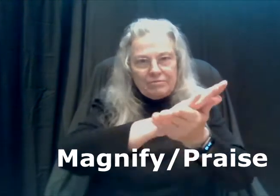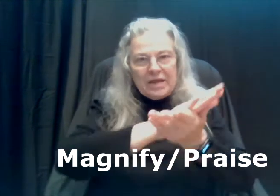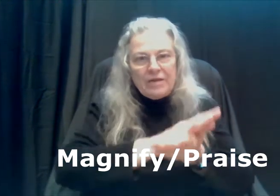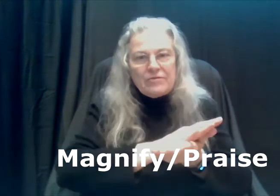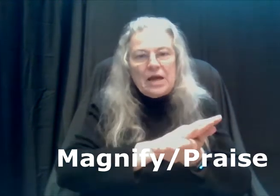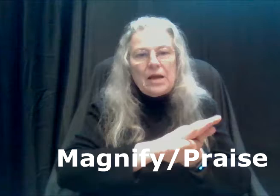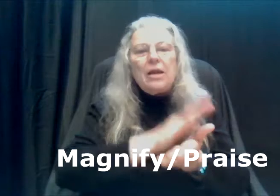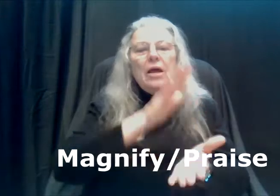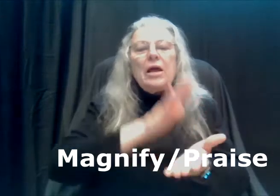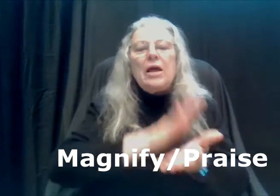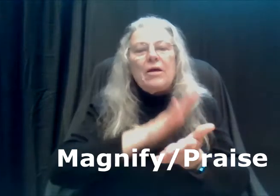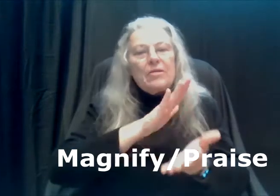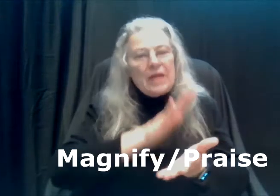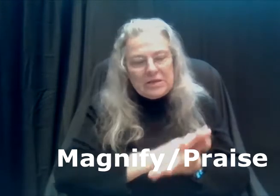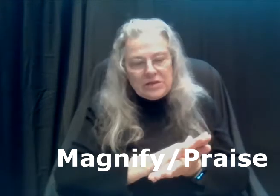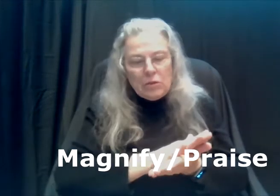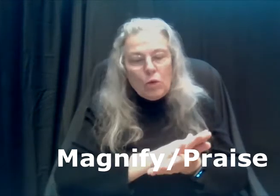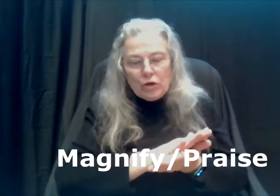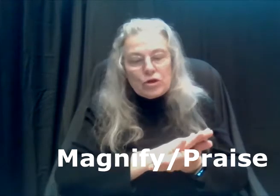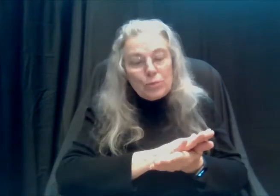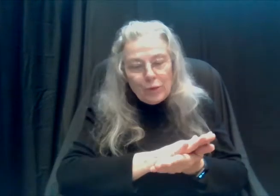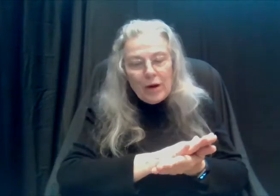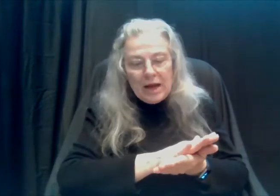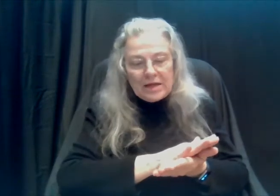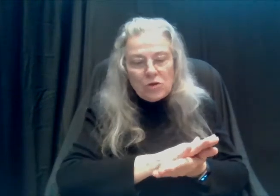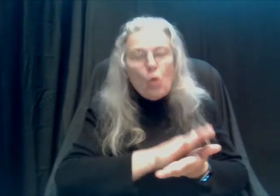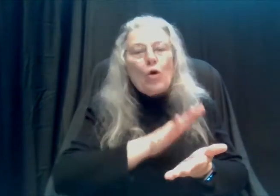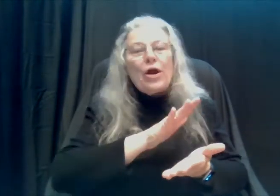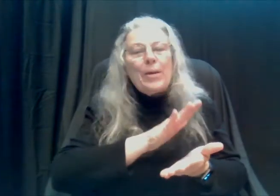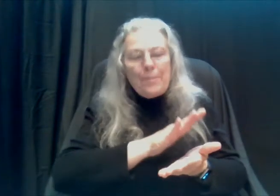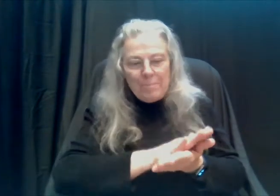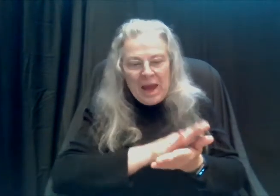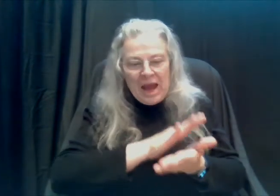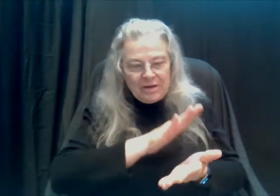have done. That's the word to praise or magnify.